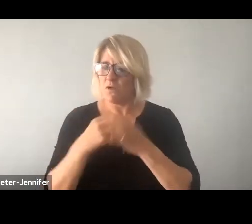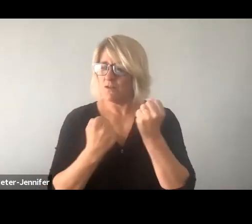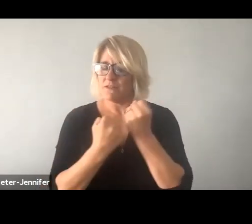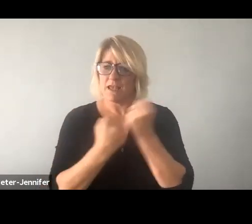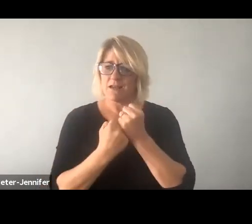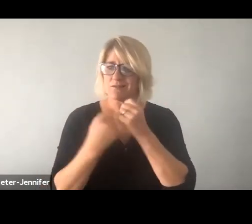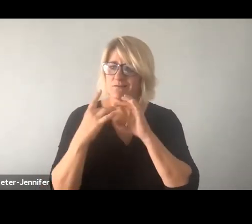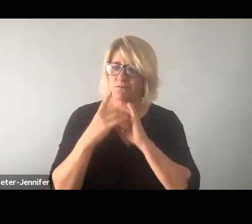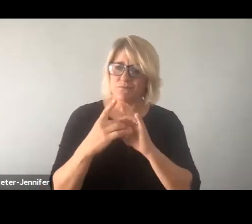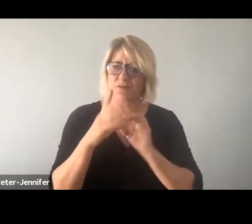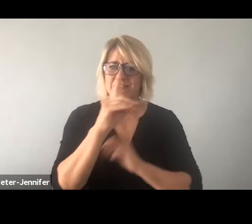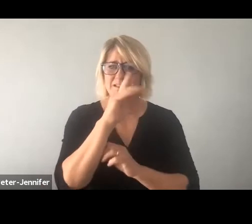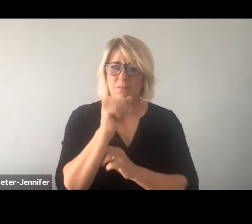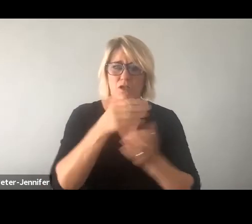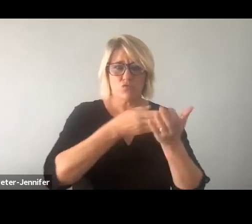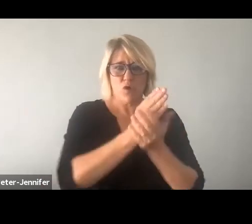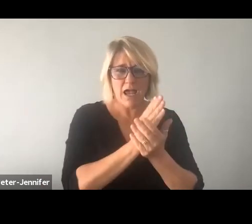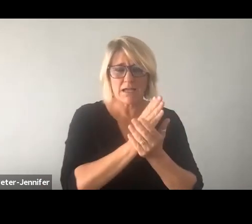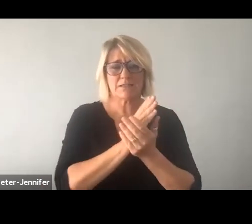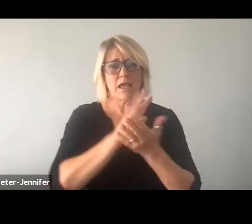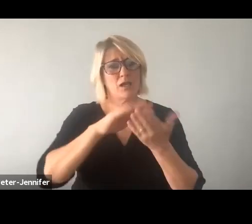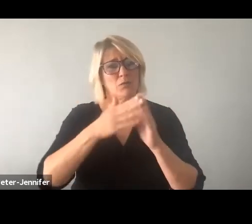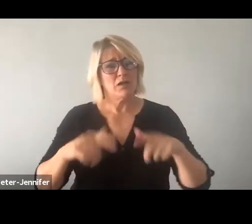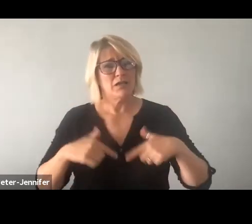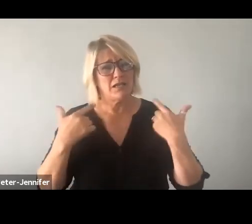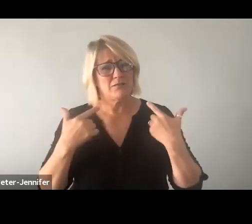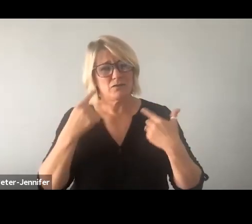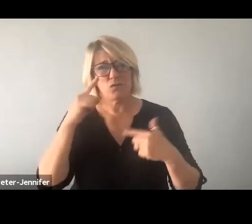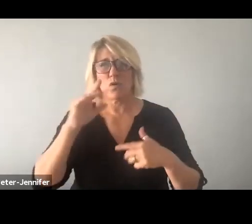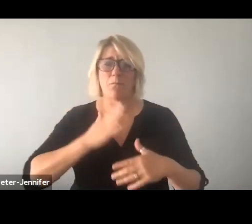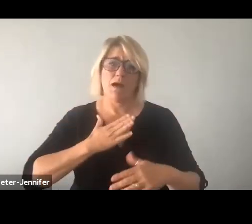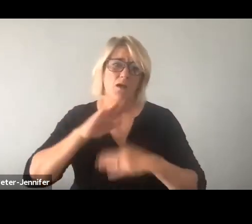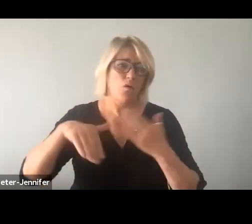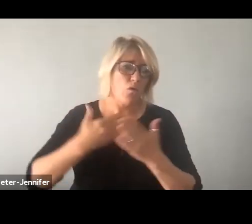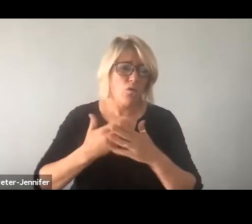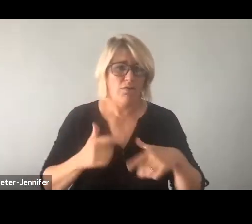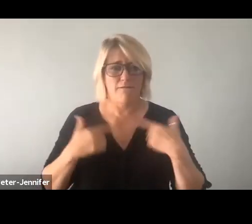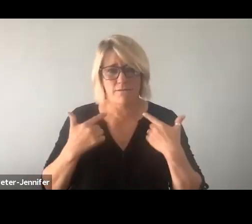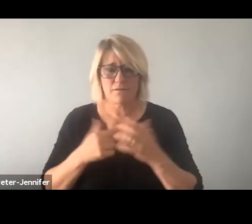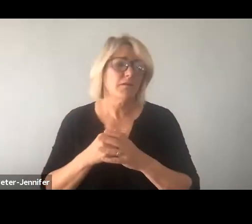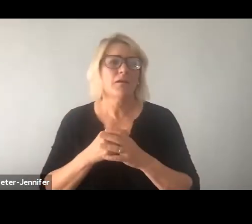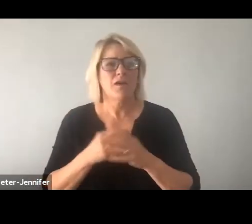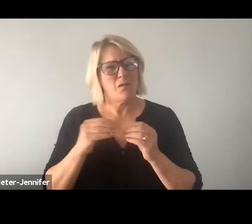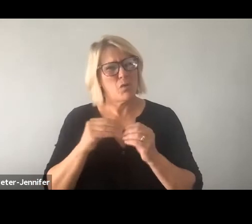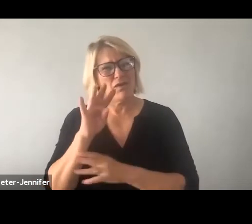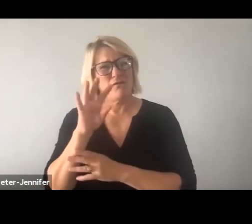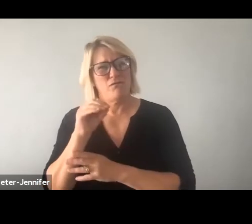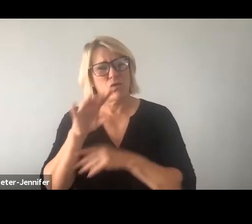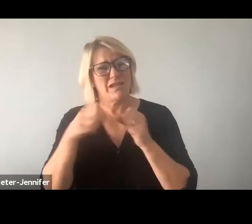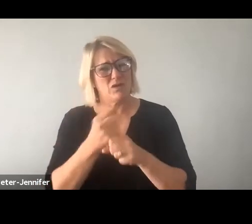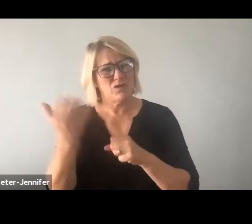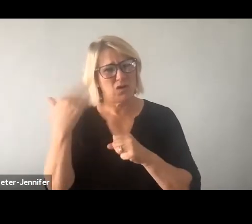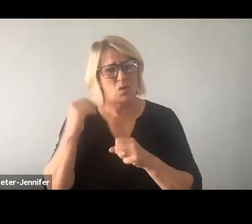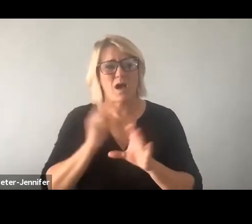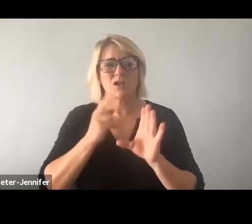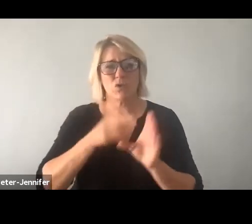disability rights and community living for literally my entire life. A little more than 40 years ago, I joined the